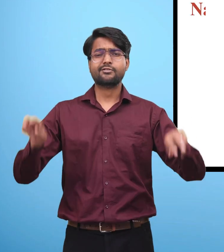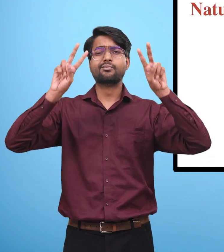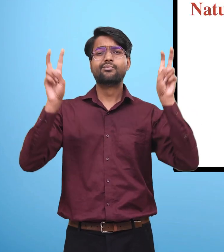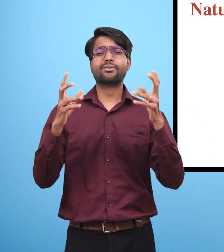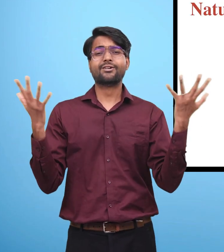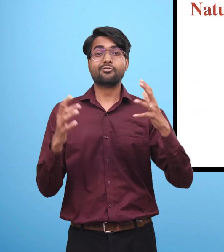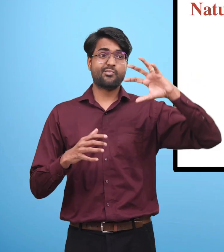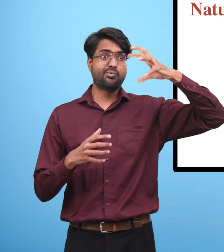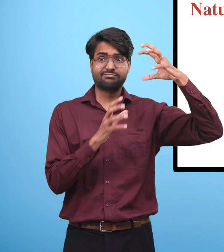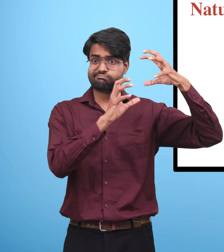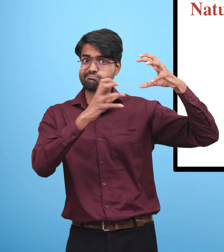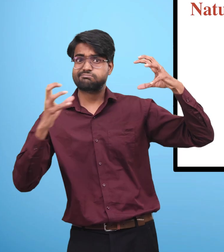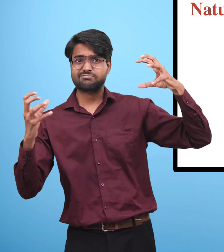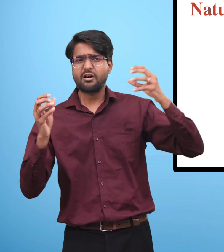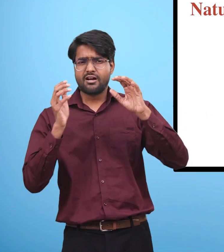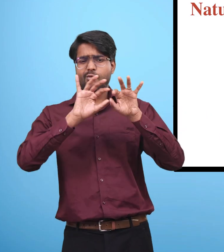Natural satellites.